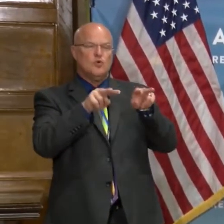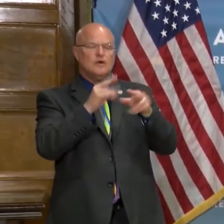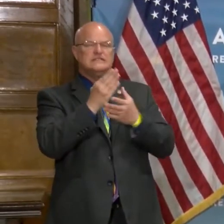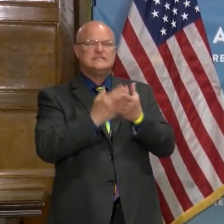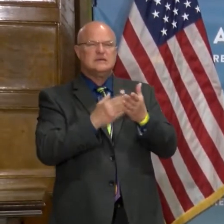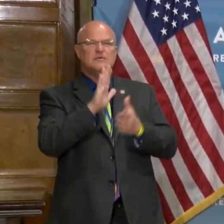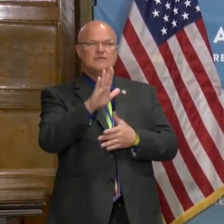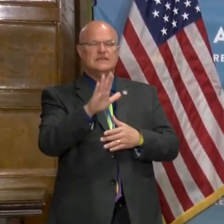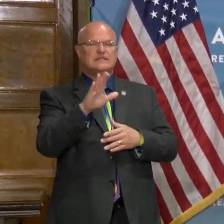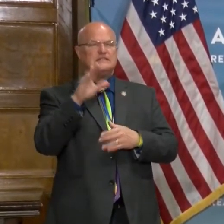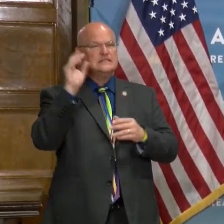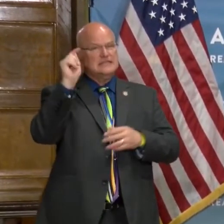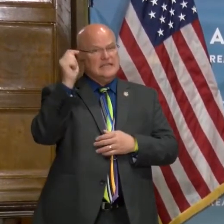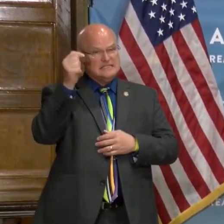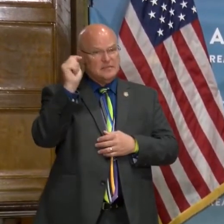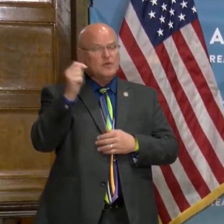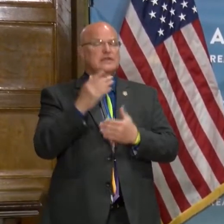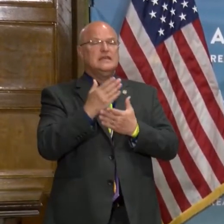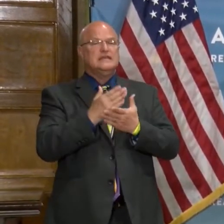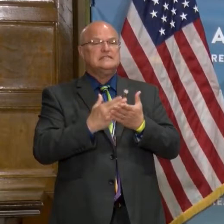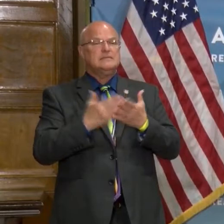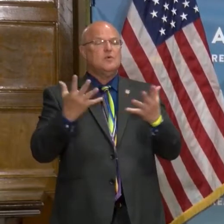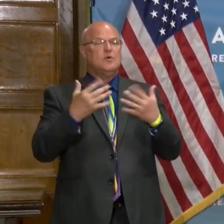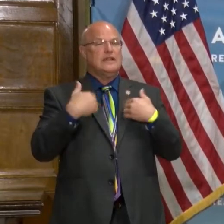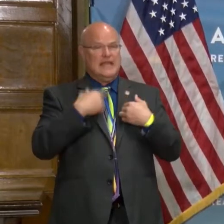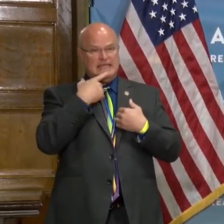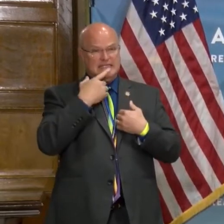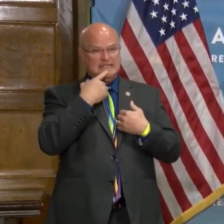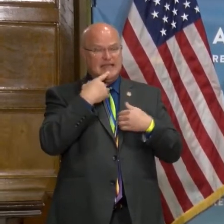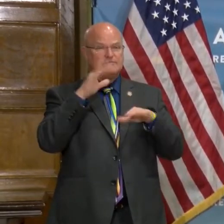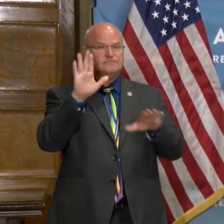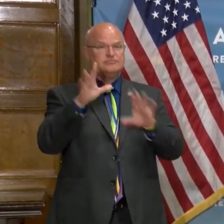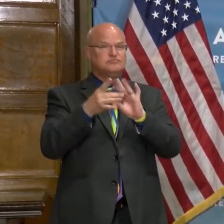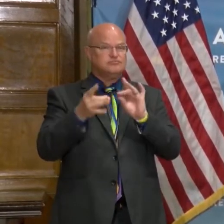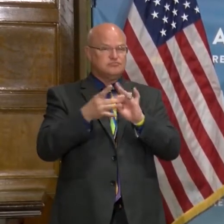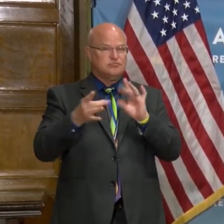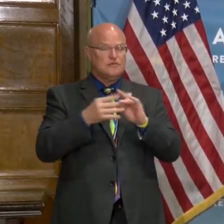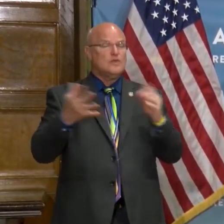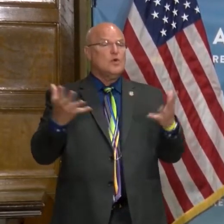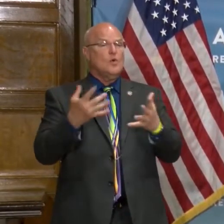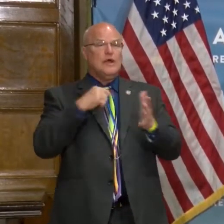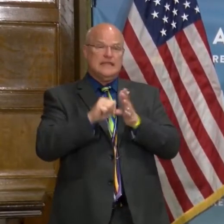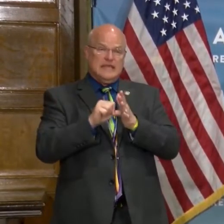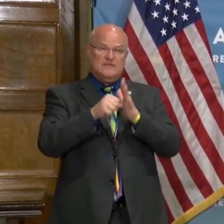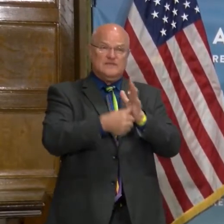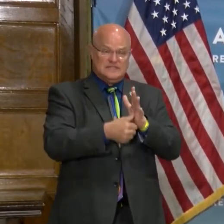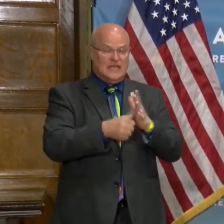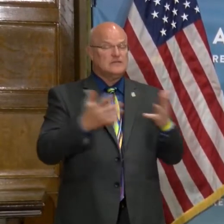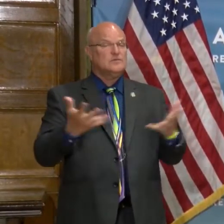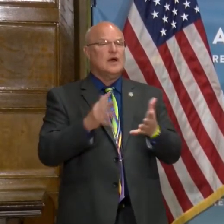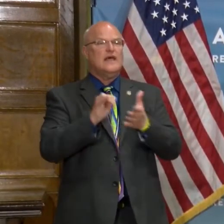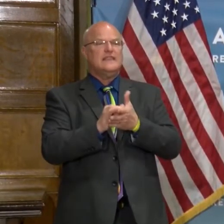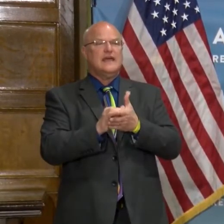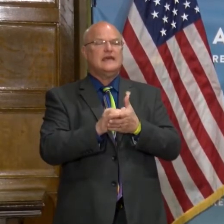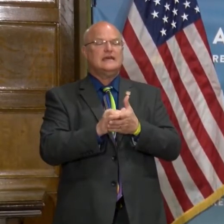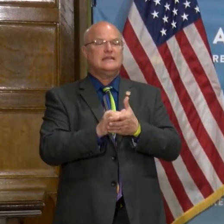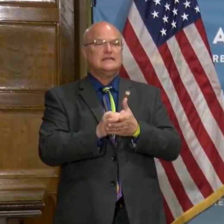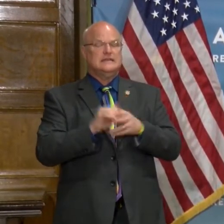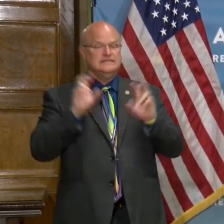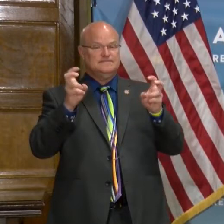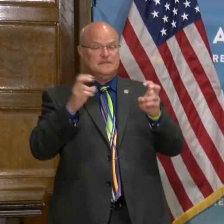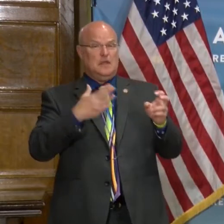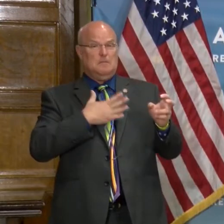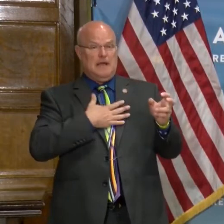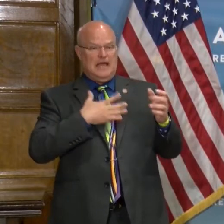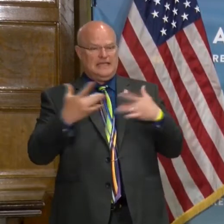Senator Fauci's testimony and some of what he had to say. And what he emphasized was that my concern,